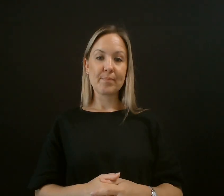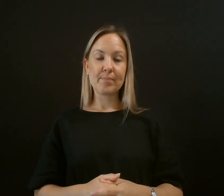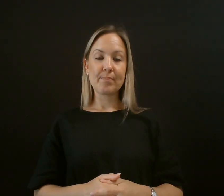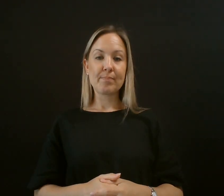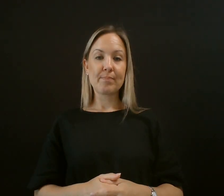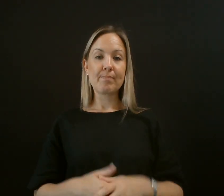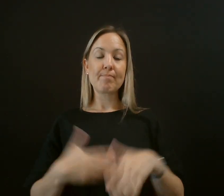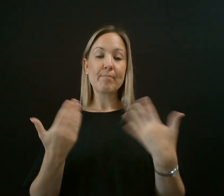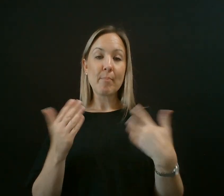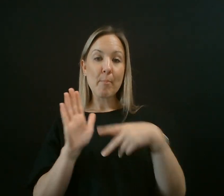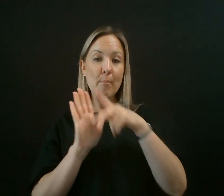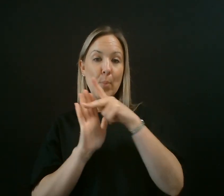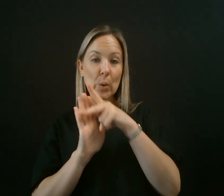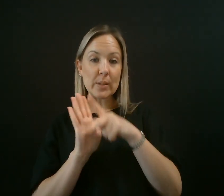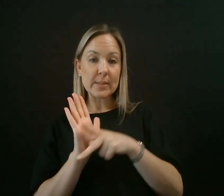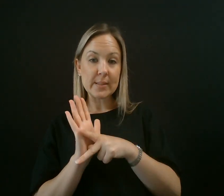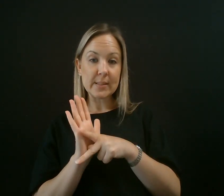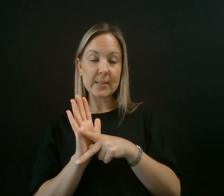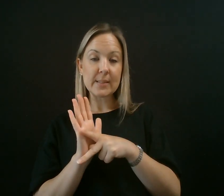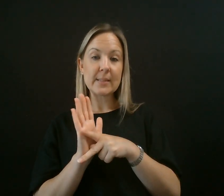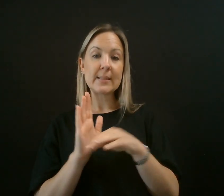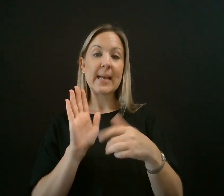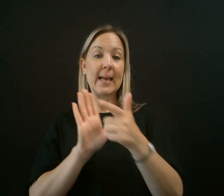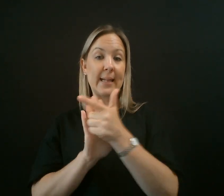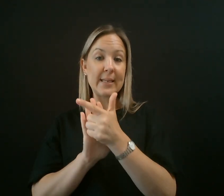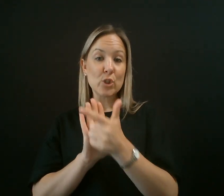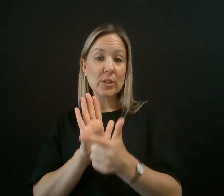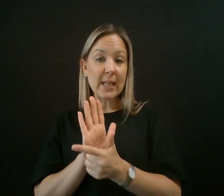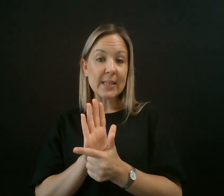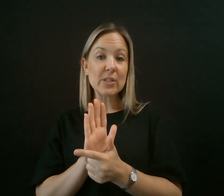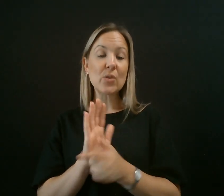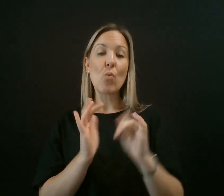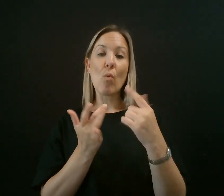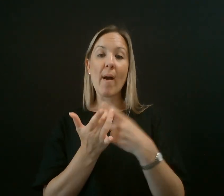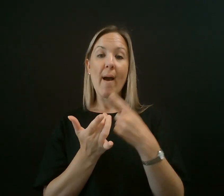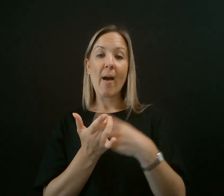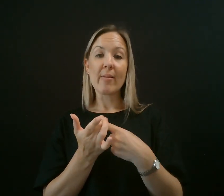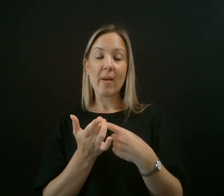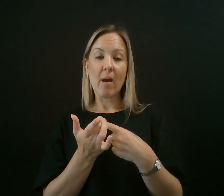Related policies, legislation, or other resources